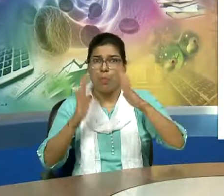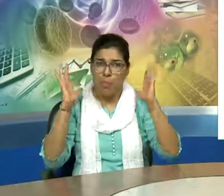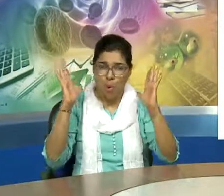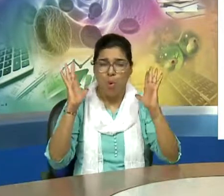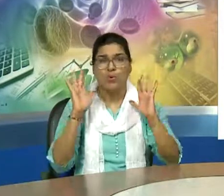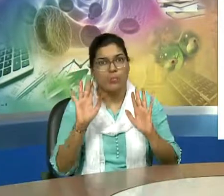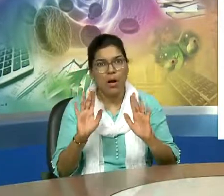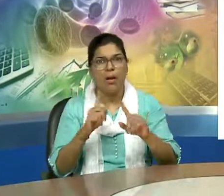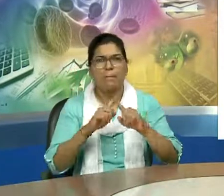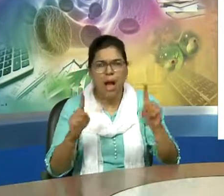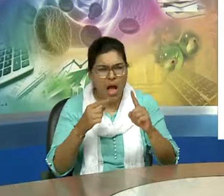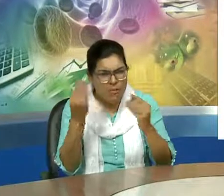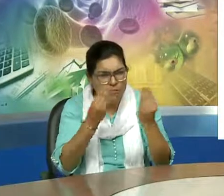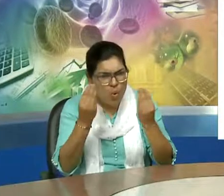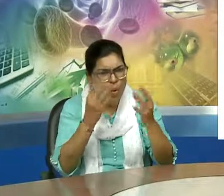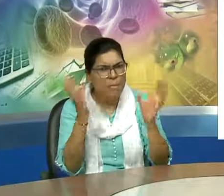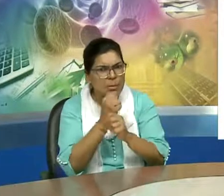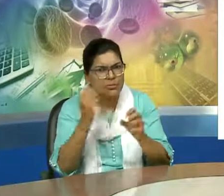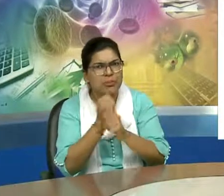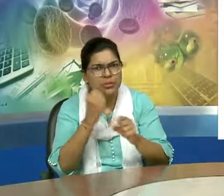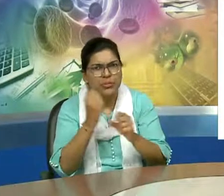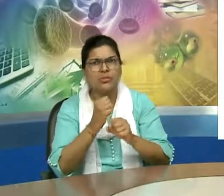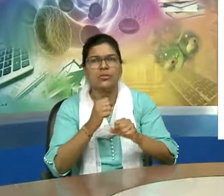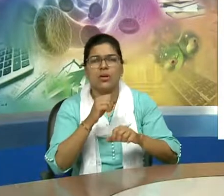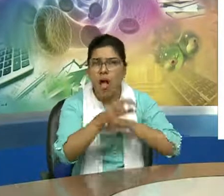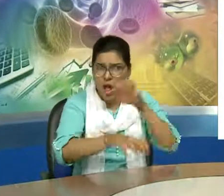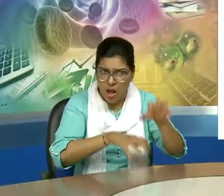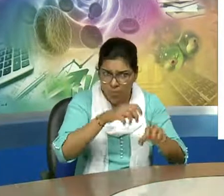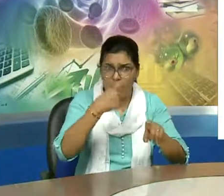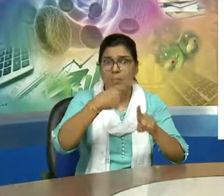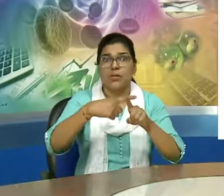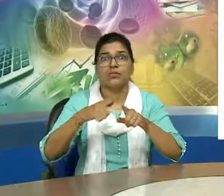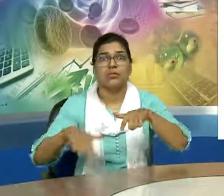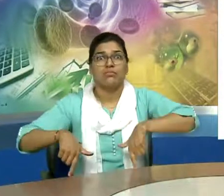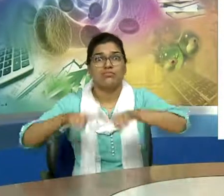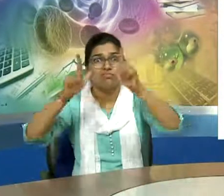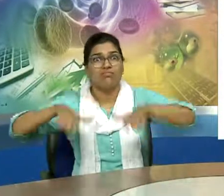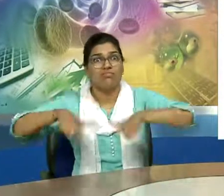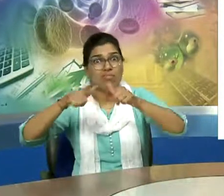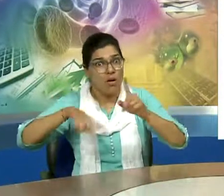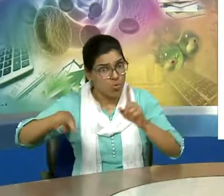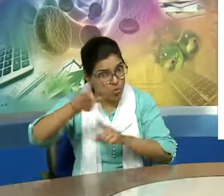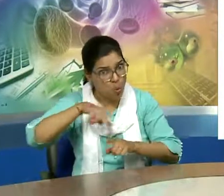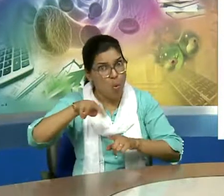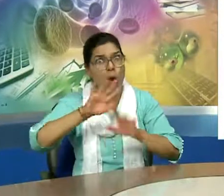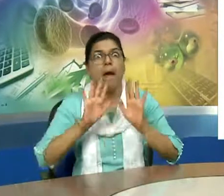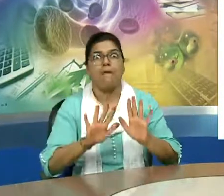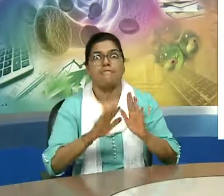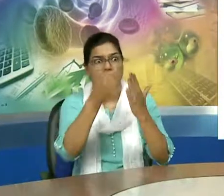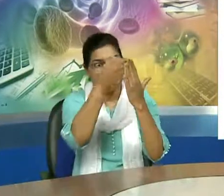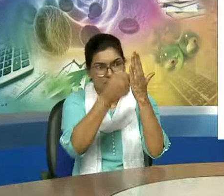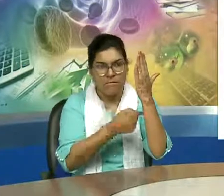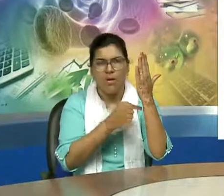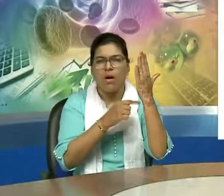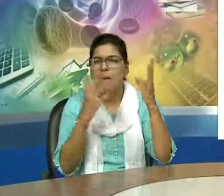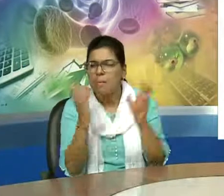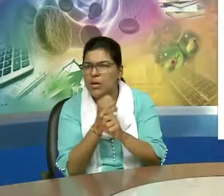And the list of animals and plants threatened to extinction is actually getting long, and it is